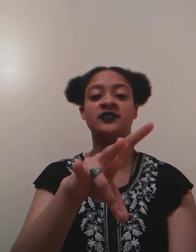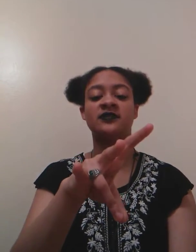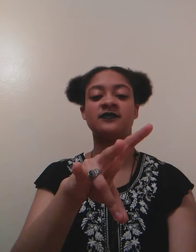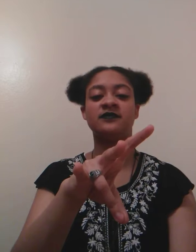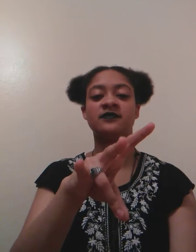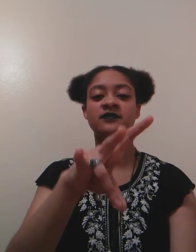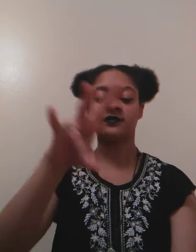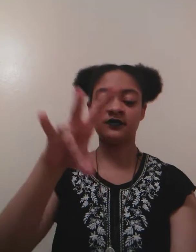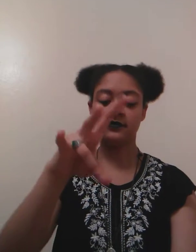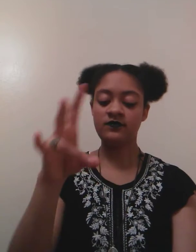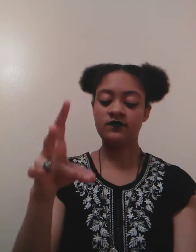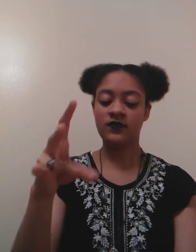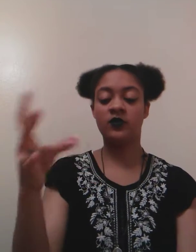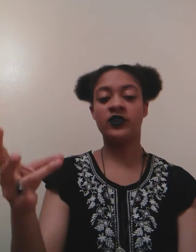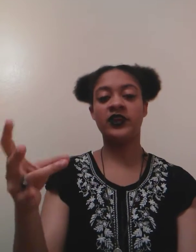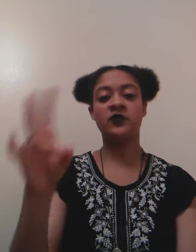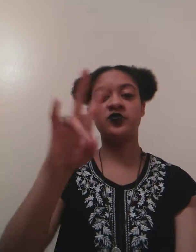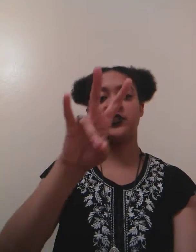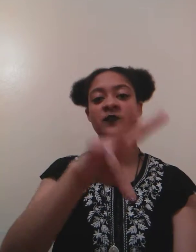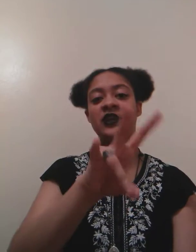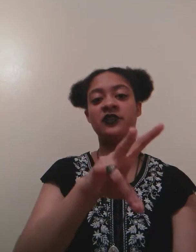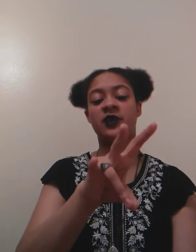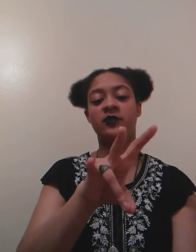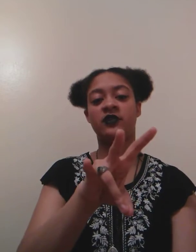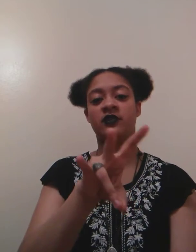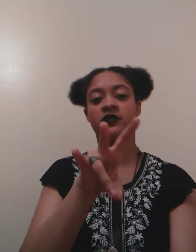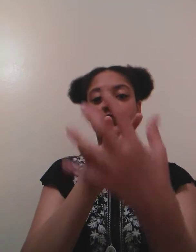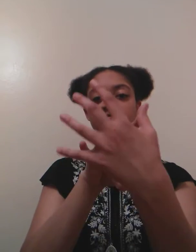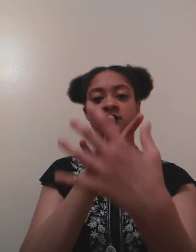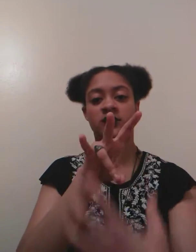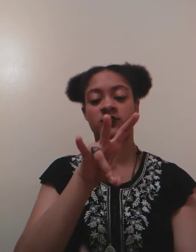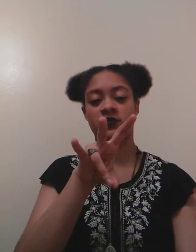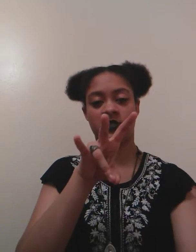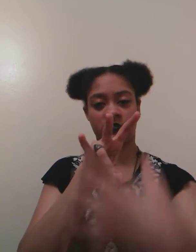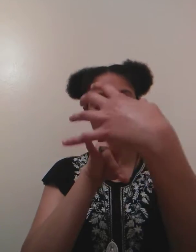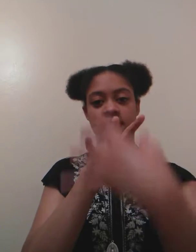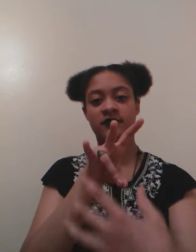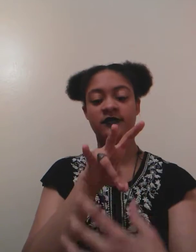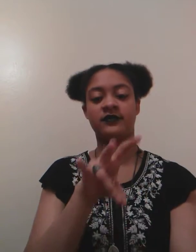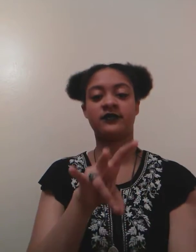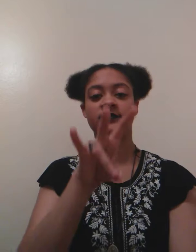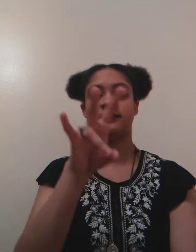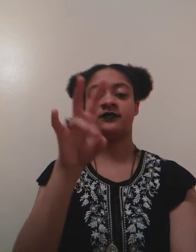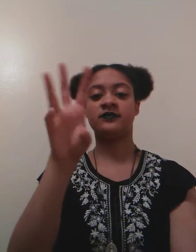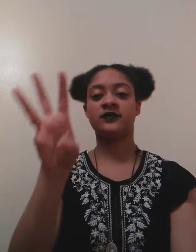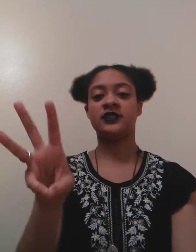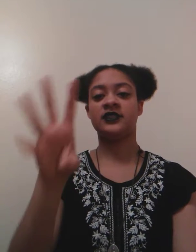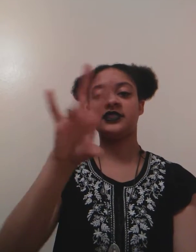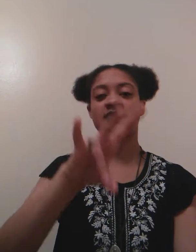because really you're putting the bigger number towards yourself.